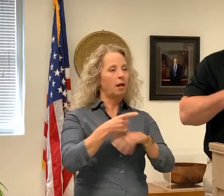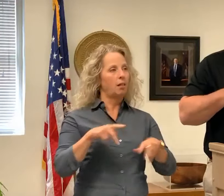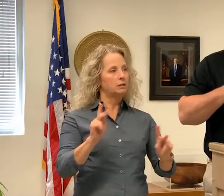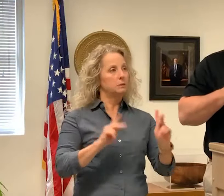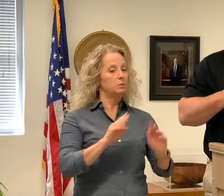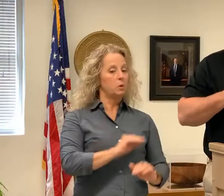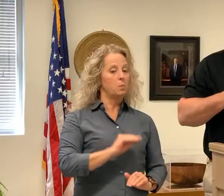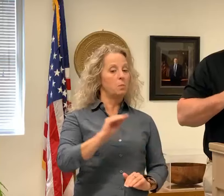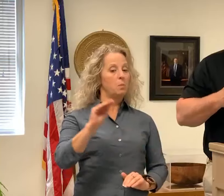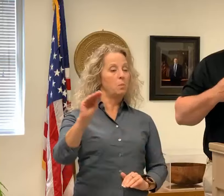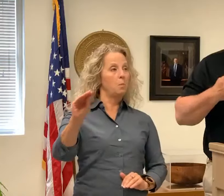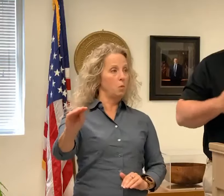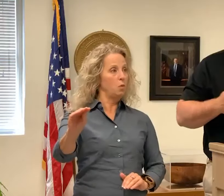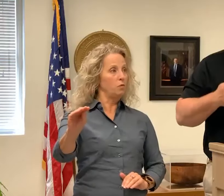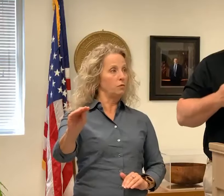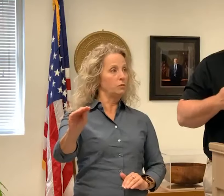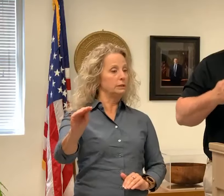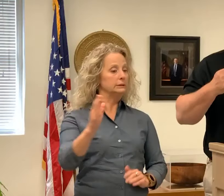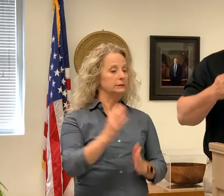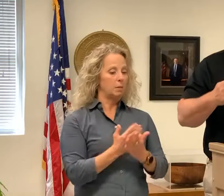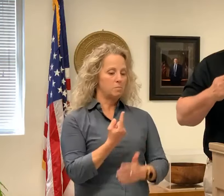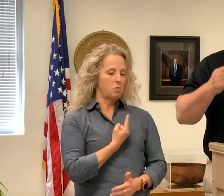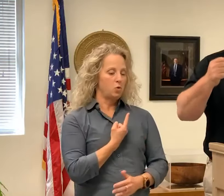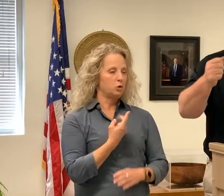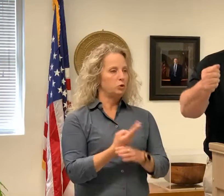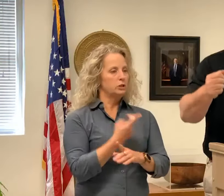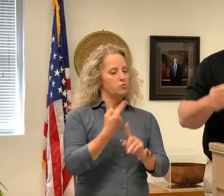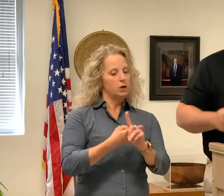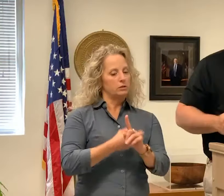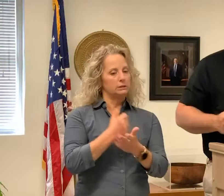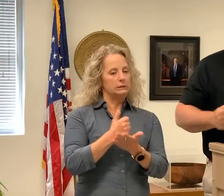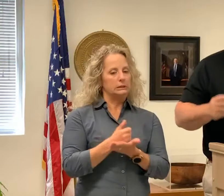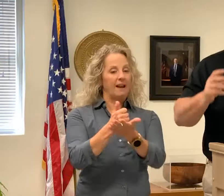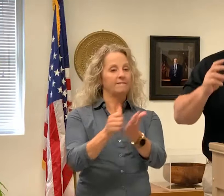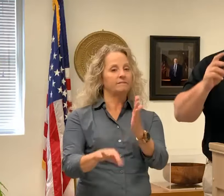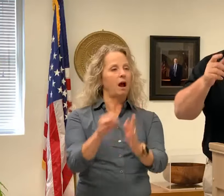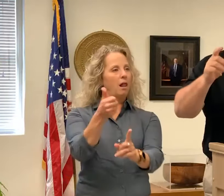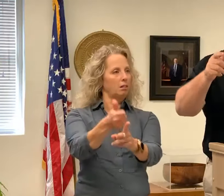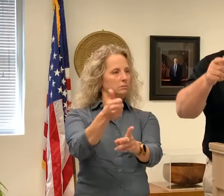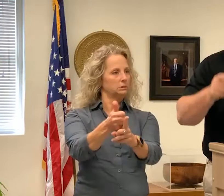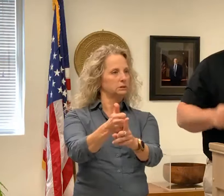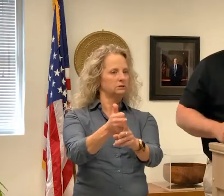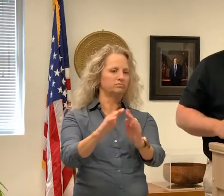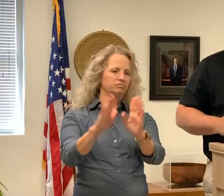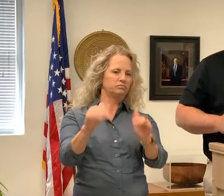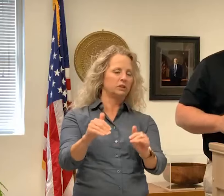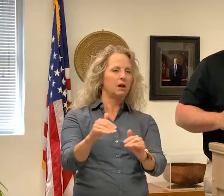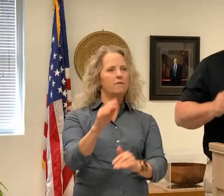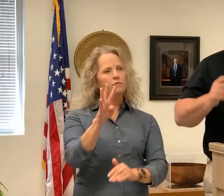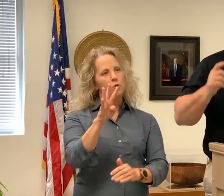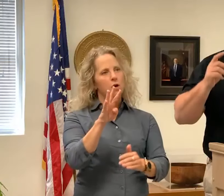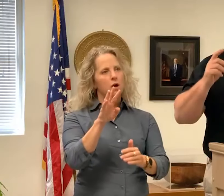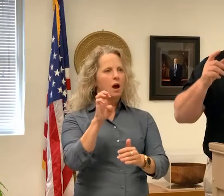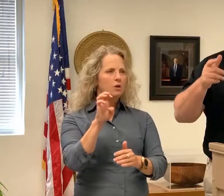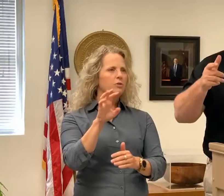allows people to move out. Some are on their own using our rental assistance and finding rentals. We can see 400 or 500 people have done